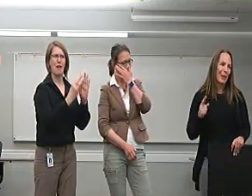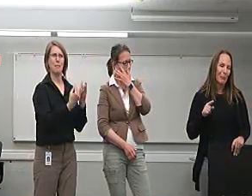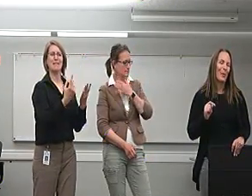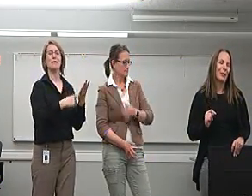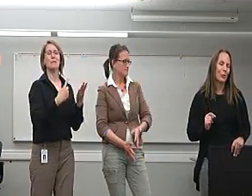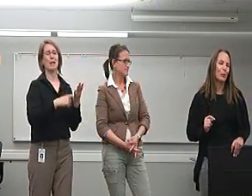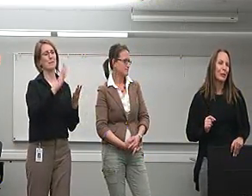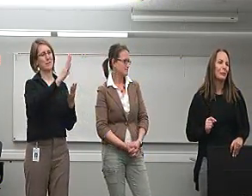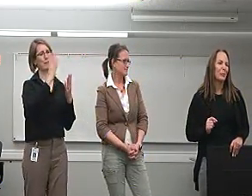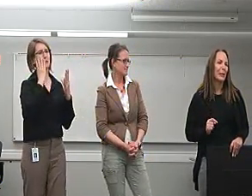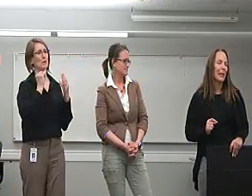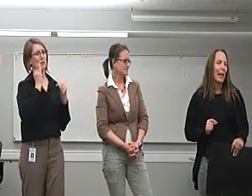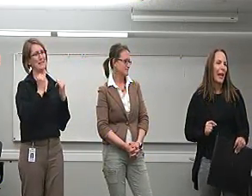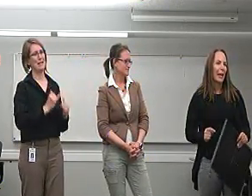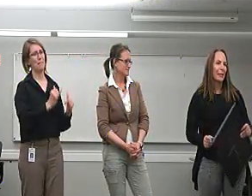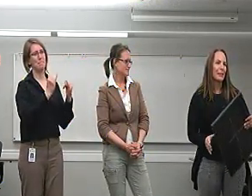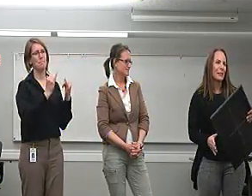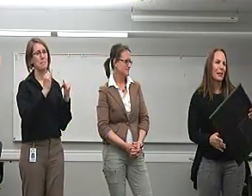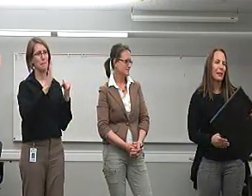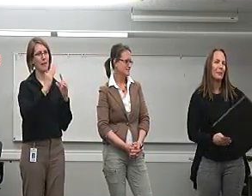for me. And